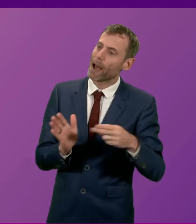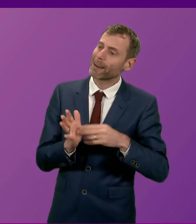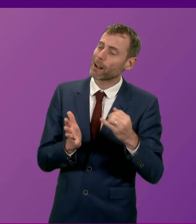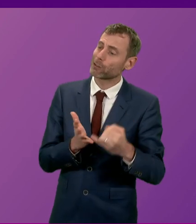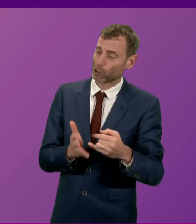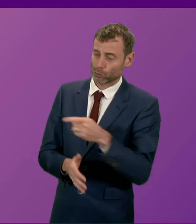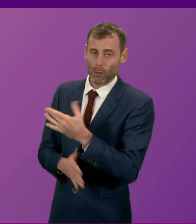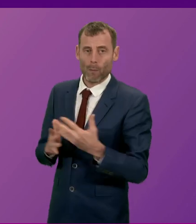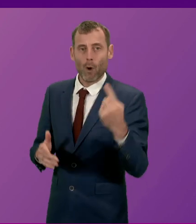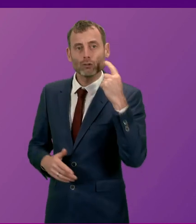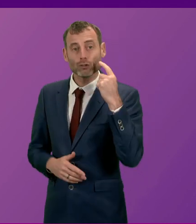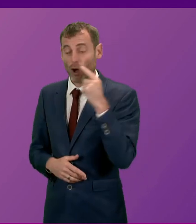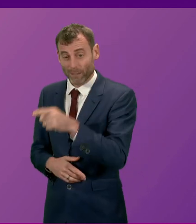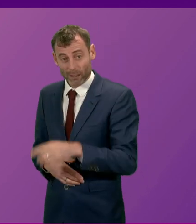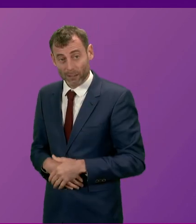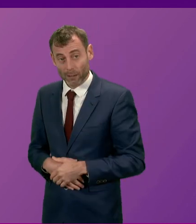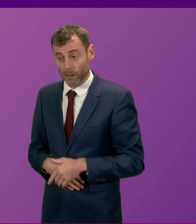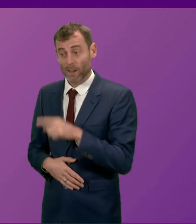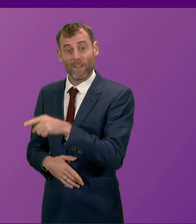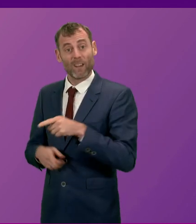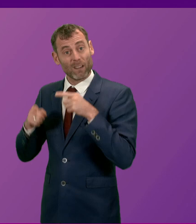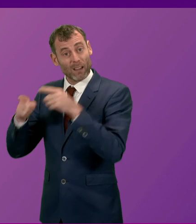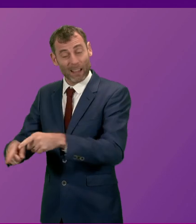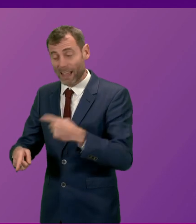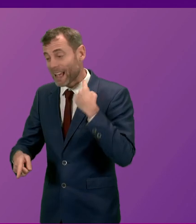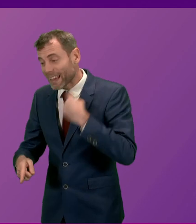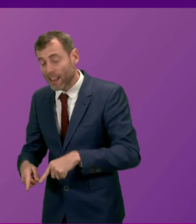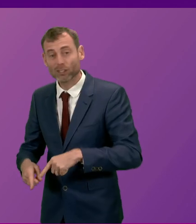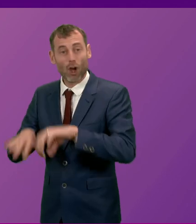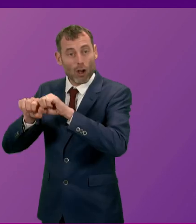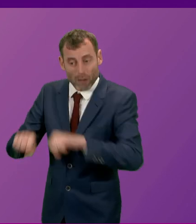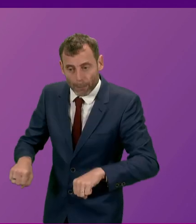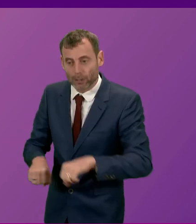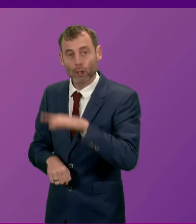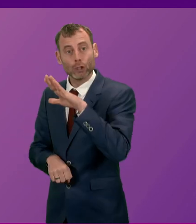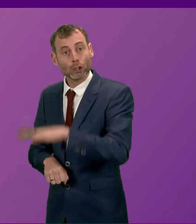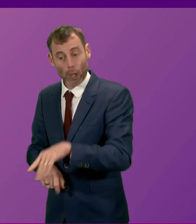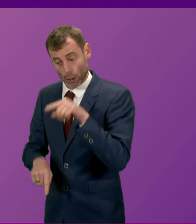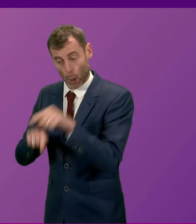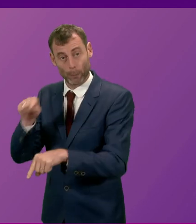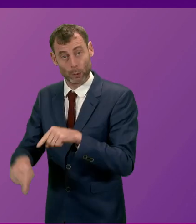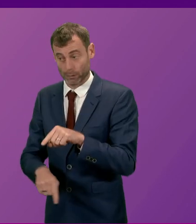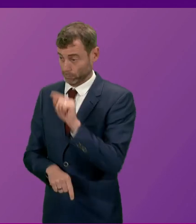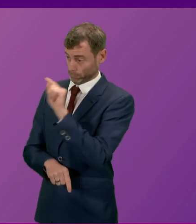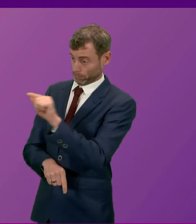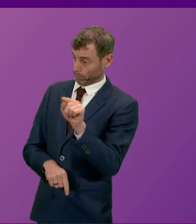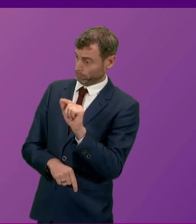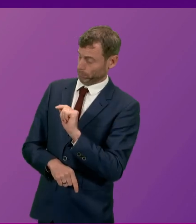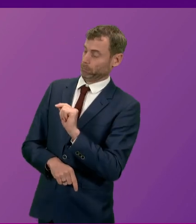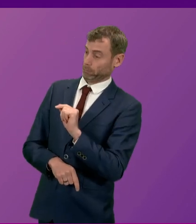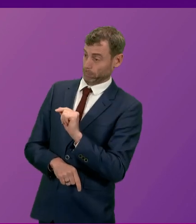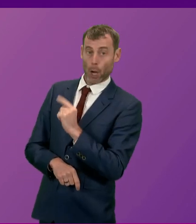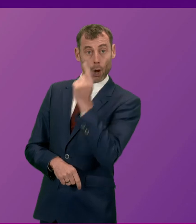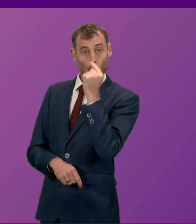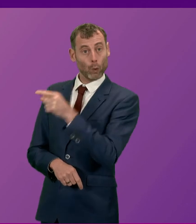killers, rapists, domestic abusers, drug dealers and child abusers could be freed early. So does the